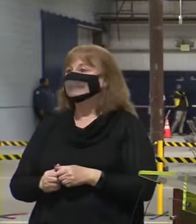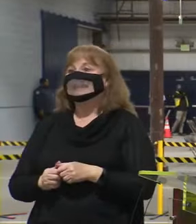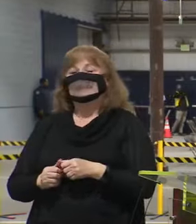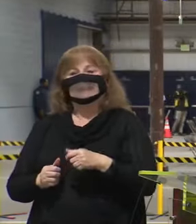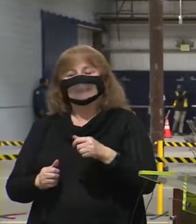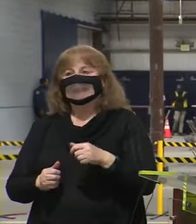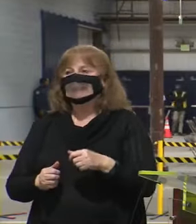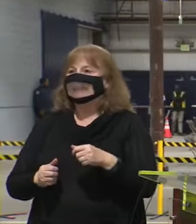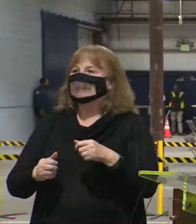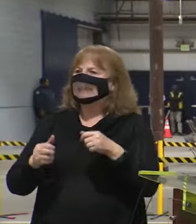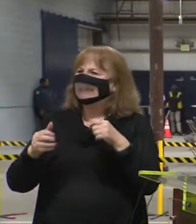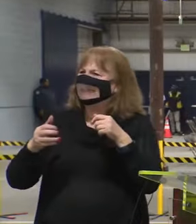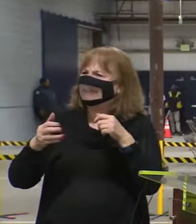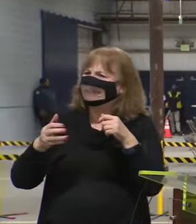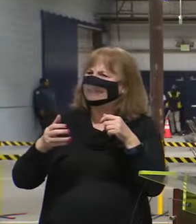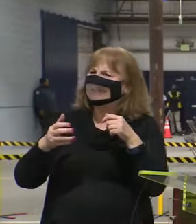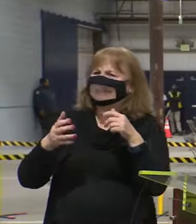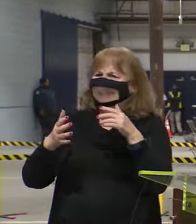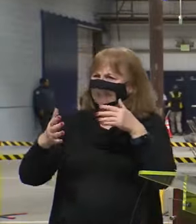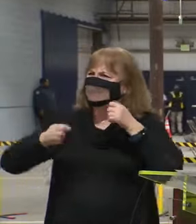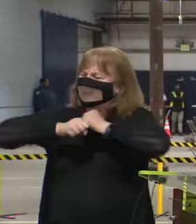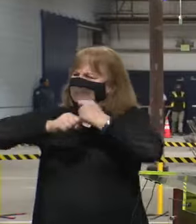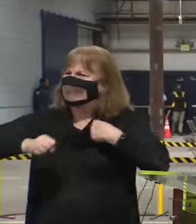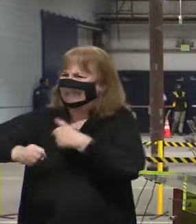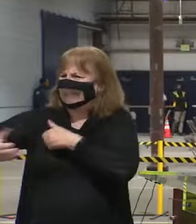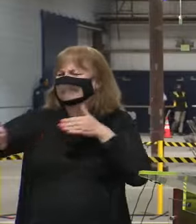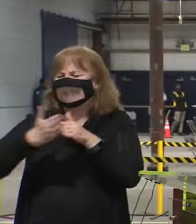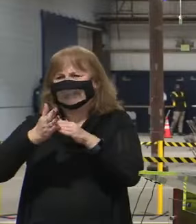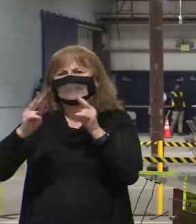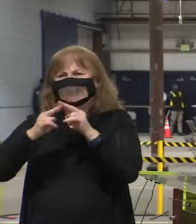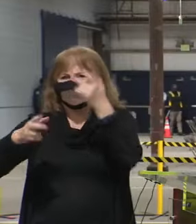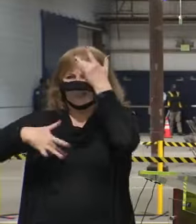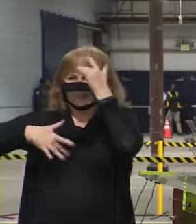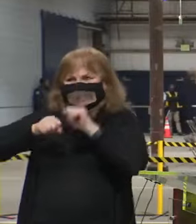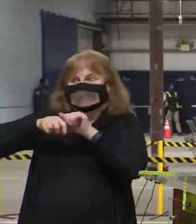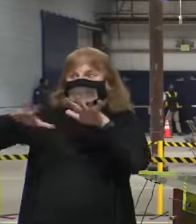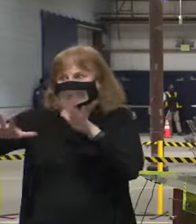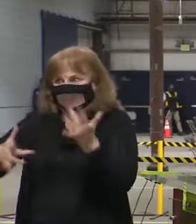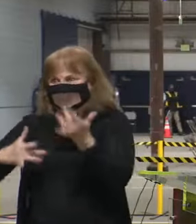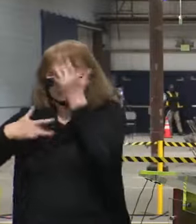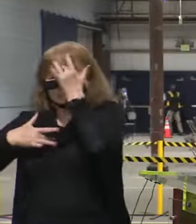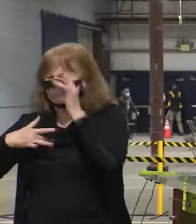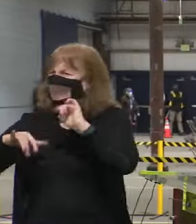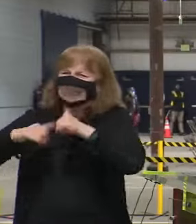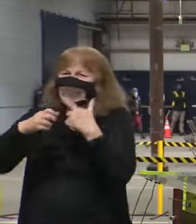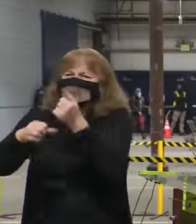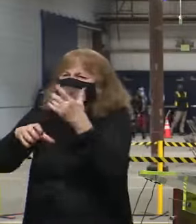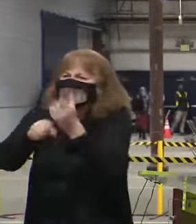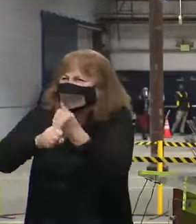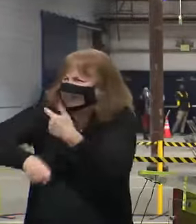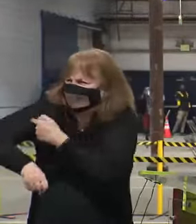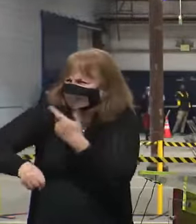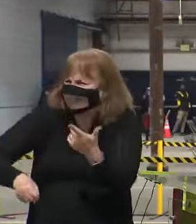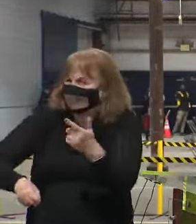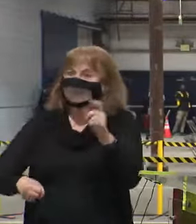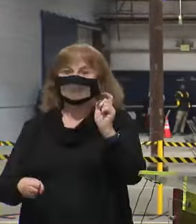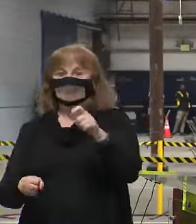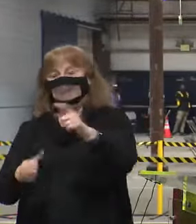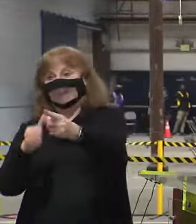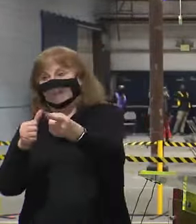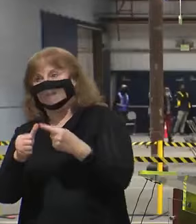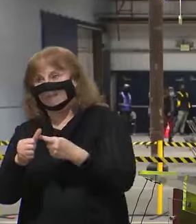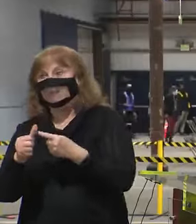armor against the most contagious disease. Now, how do you get a vaccine? You must